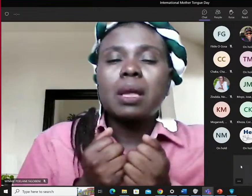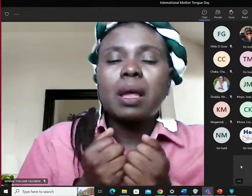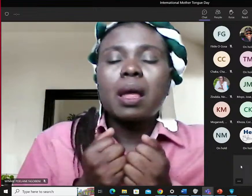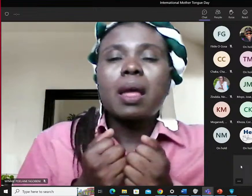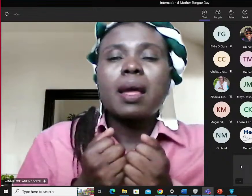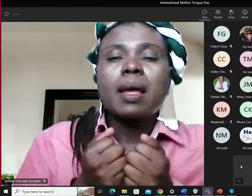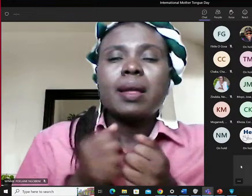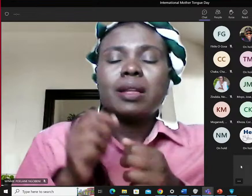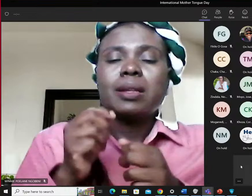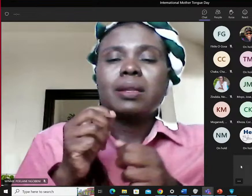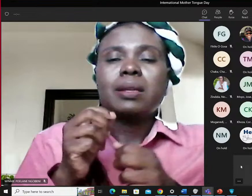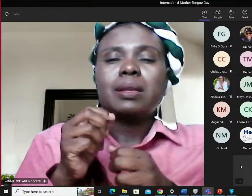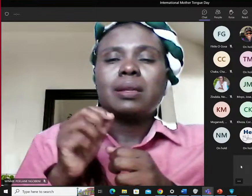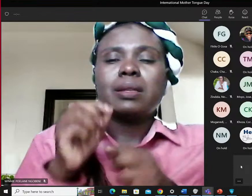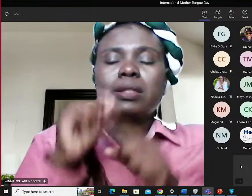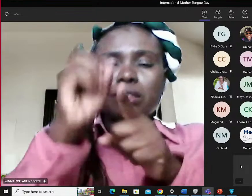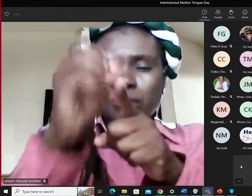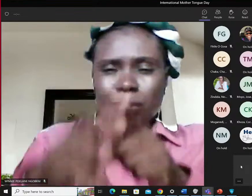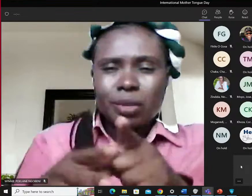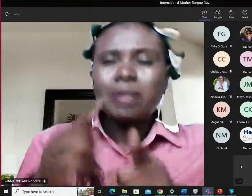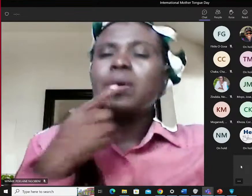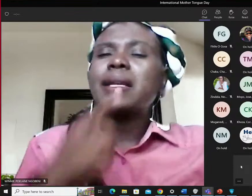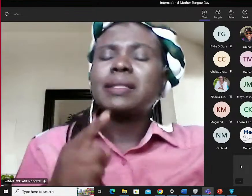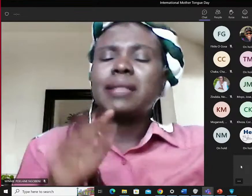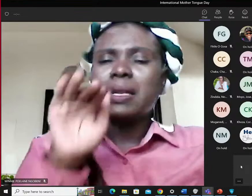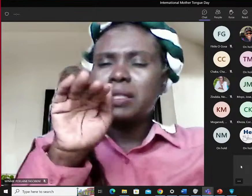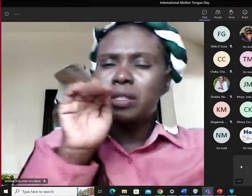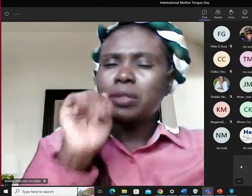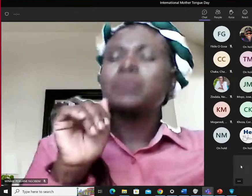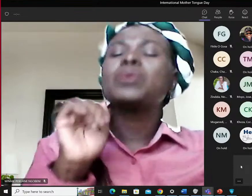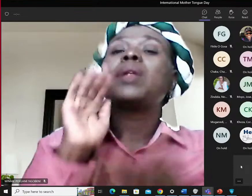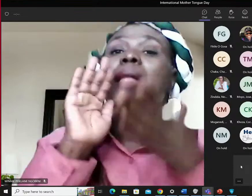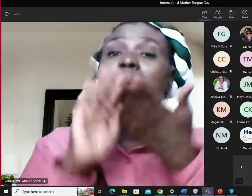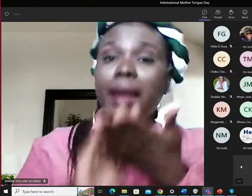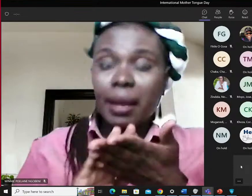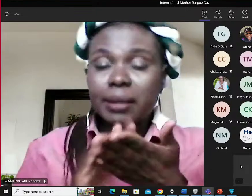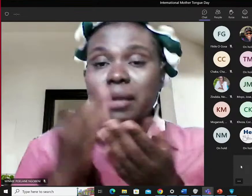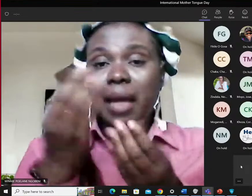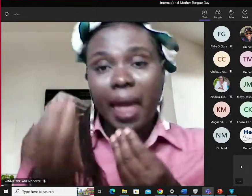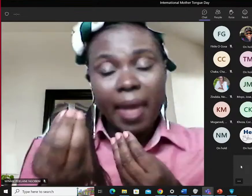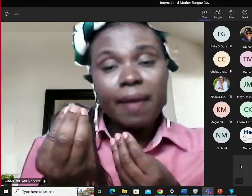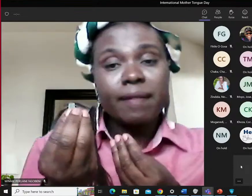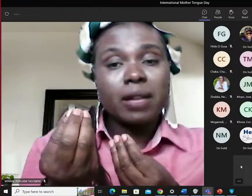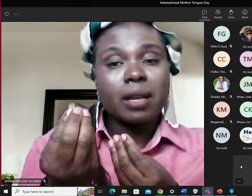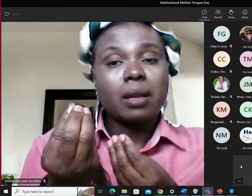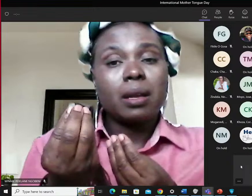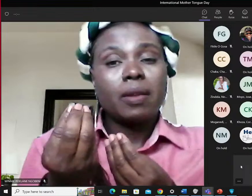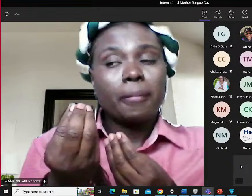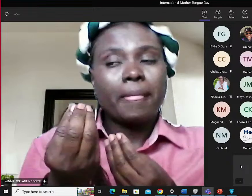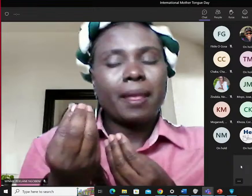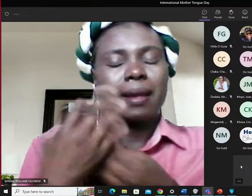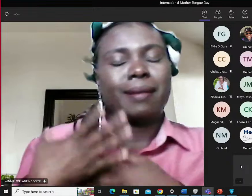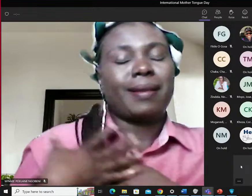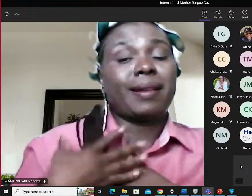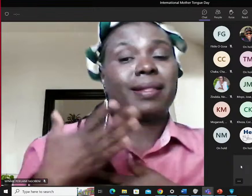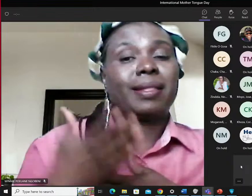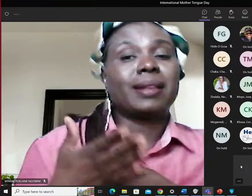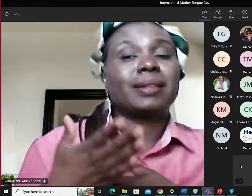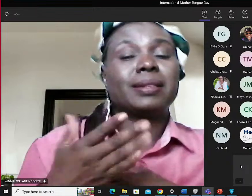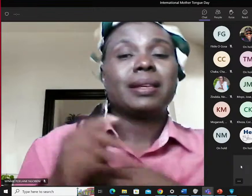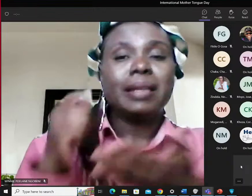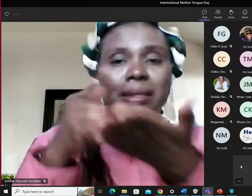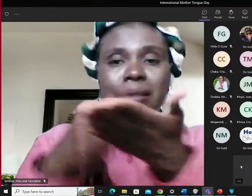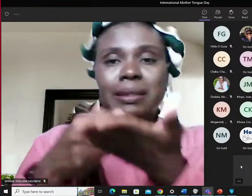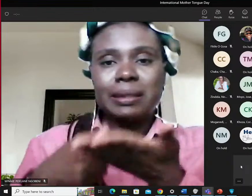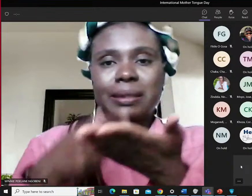to. And she has I like that she has a discussion group on my UNISA in